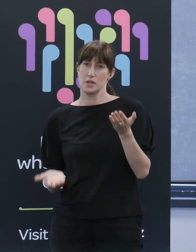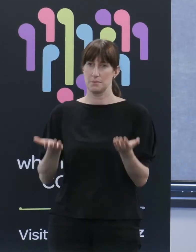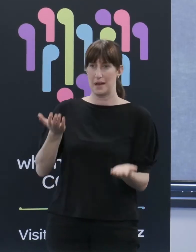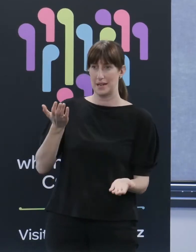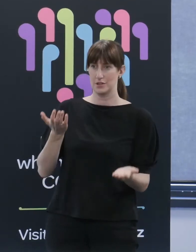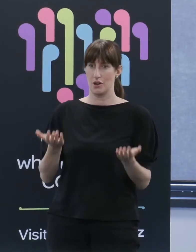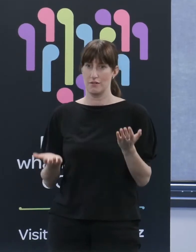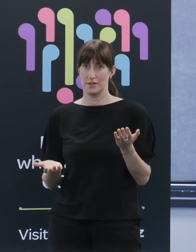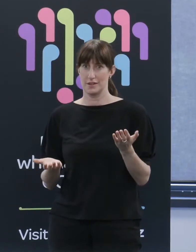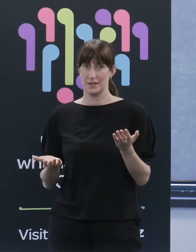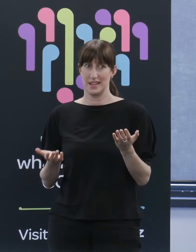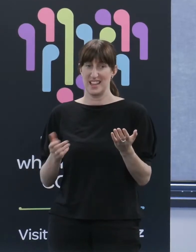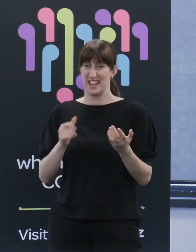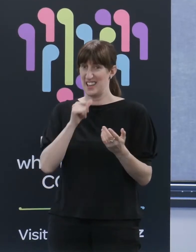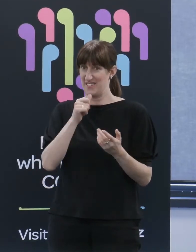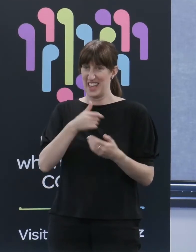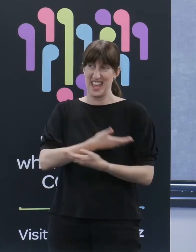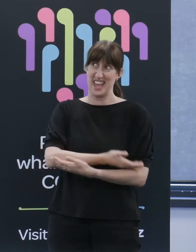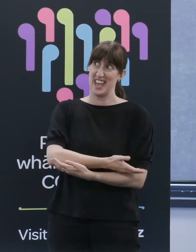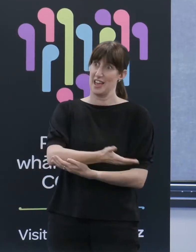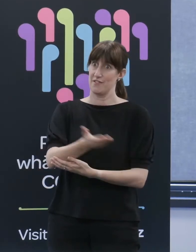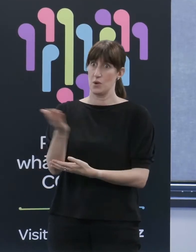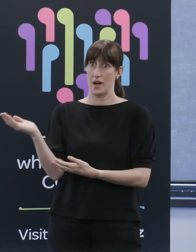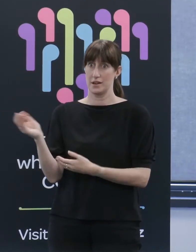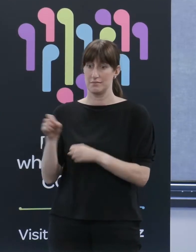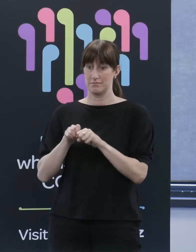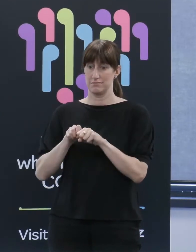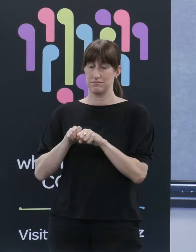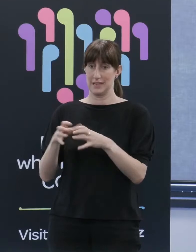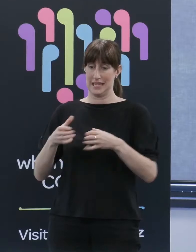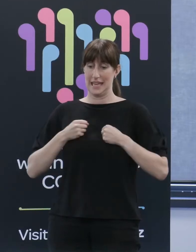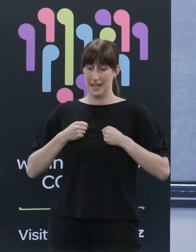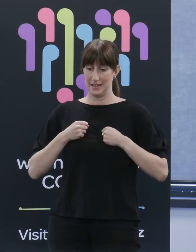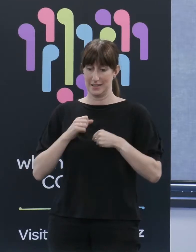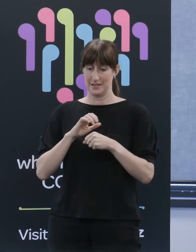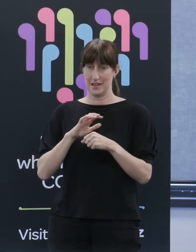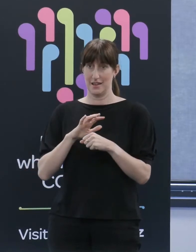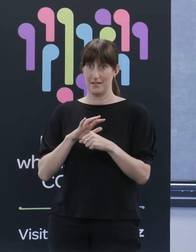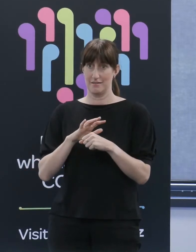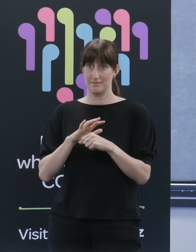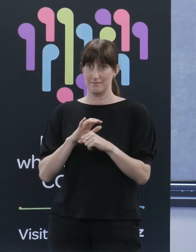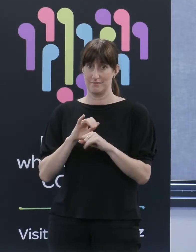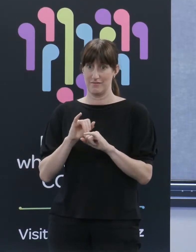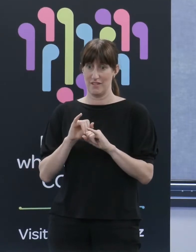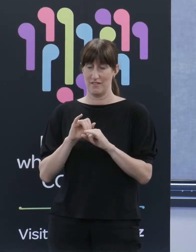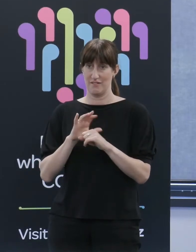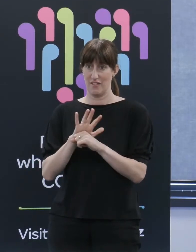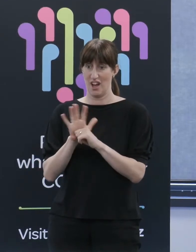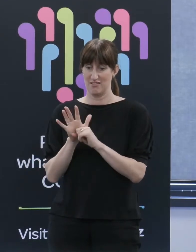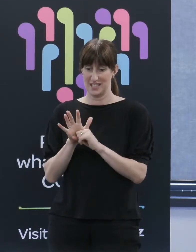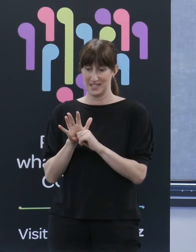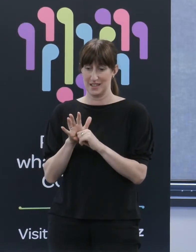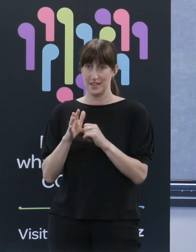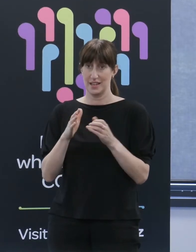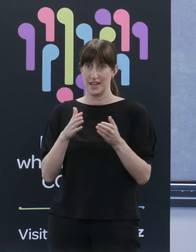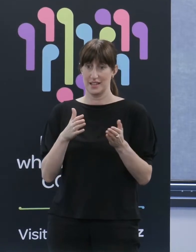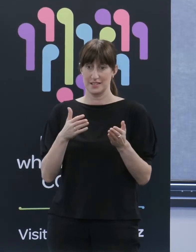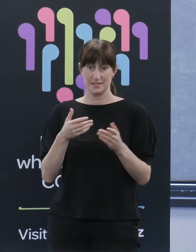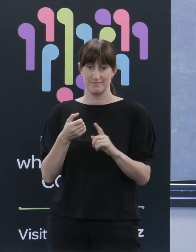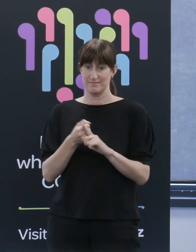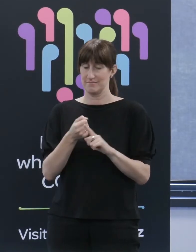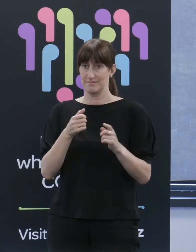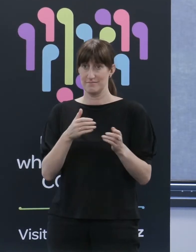if everyone that contracts the virus has a fatal outcome, the virus will not be able to persist in wider society.